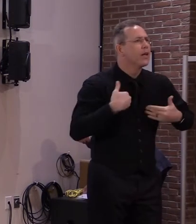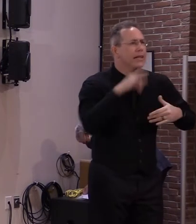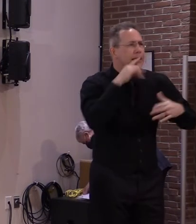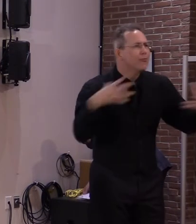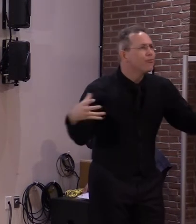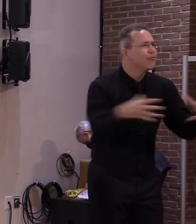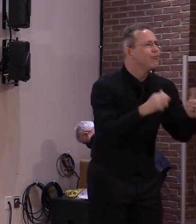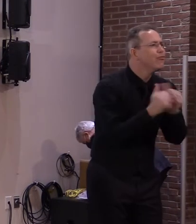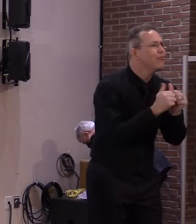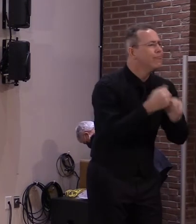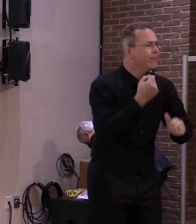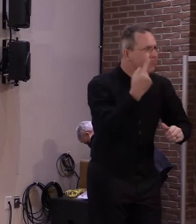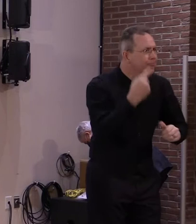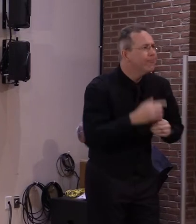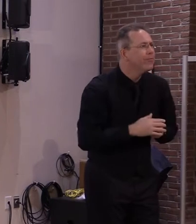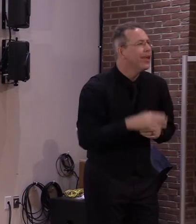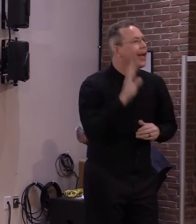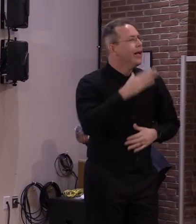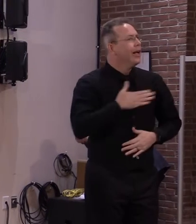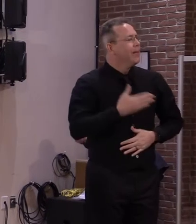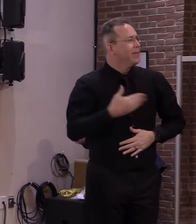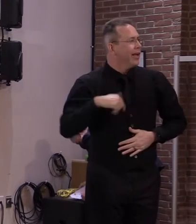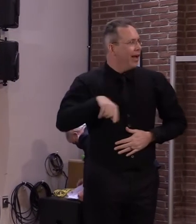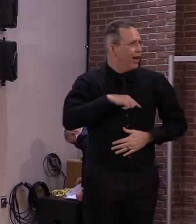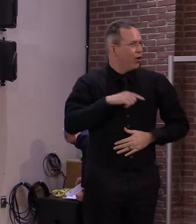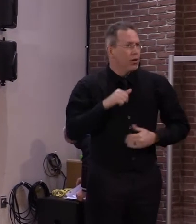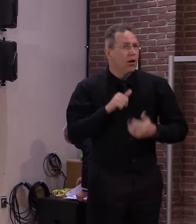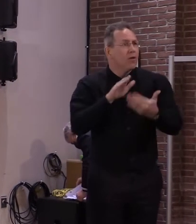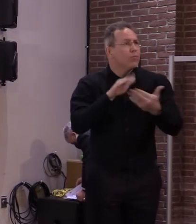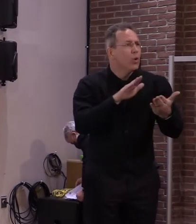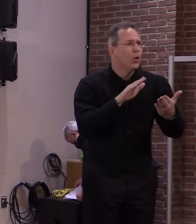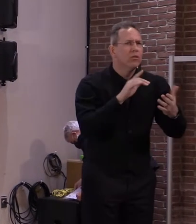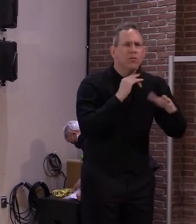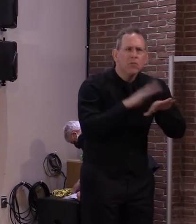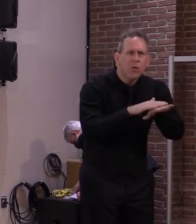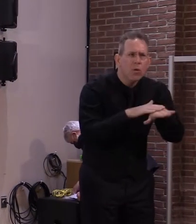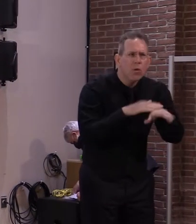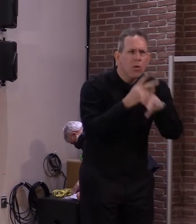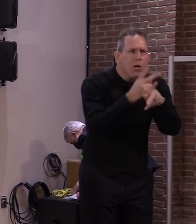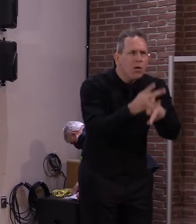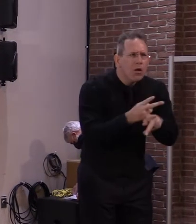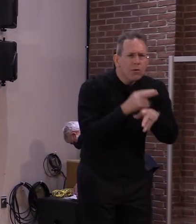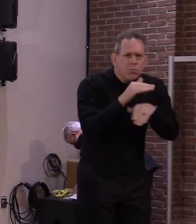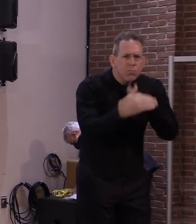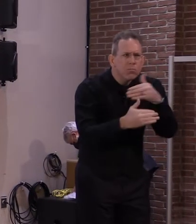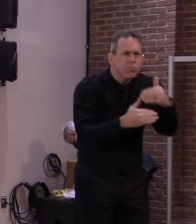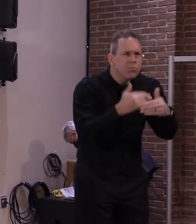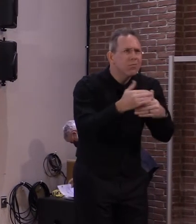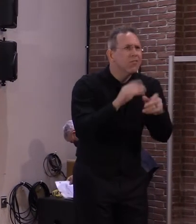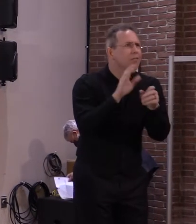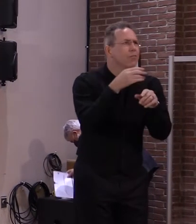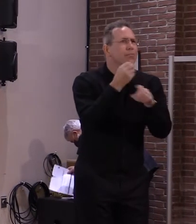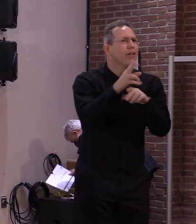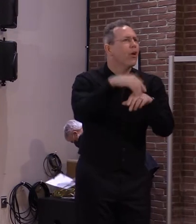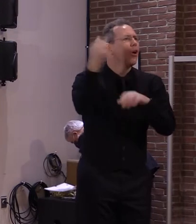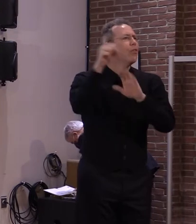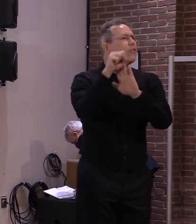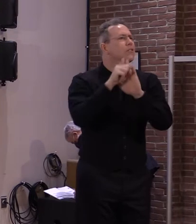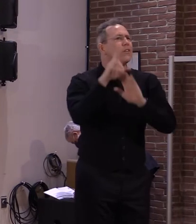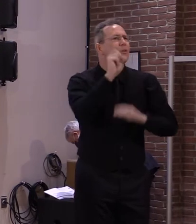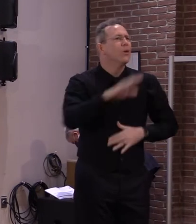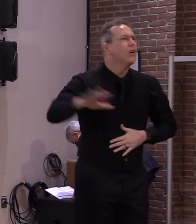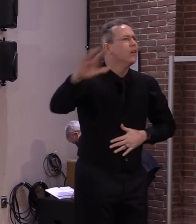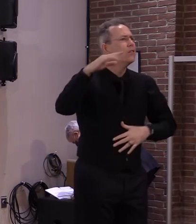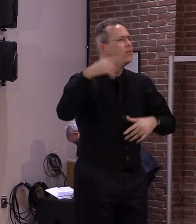our approach in this area has been amongst the most cautious in the nation because we believe in taking small steps forward and monitoring the